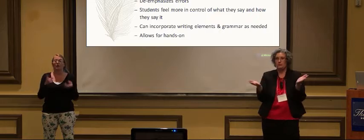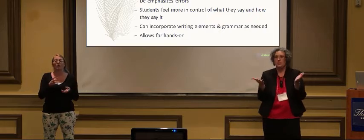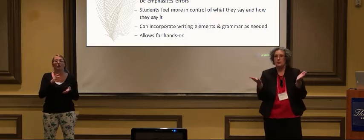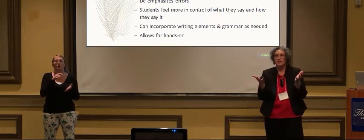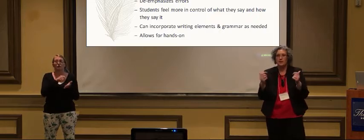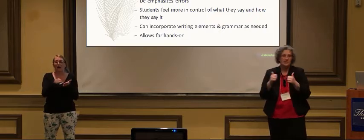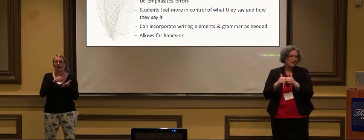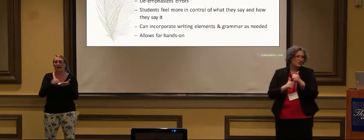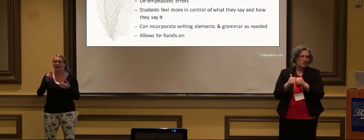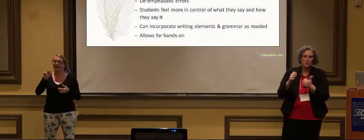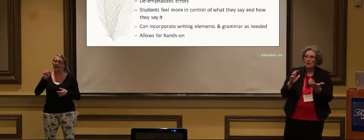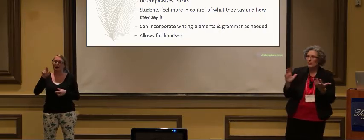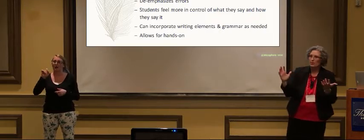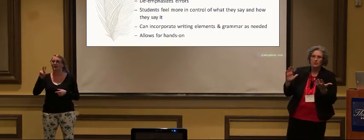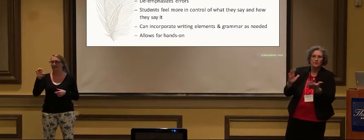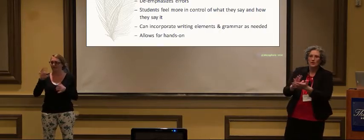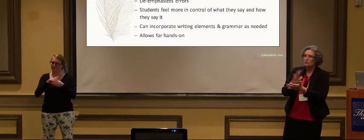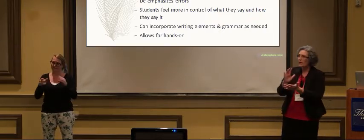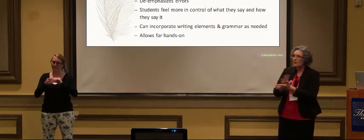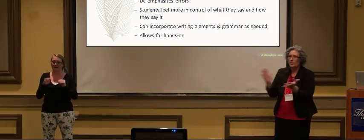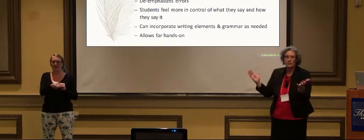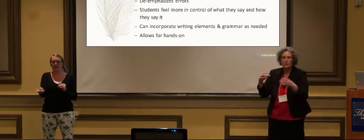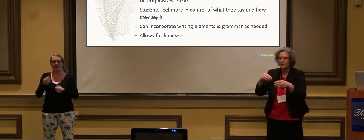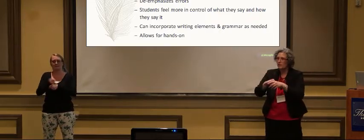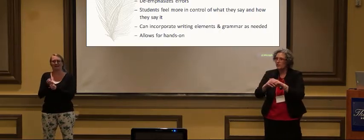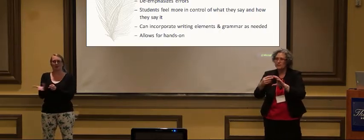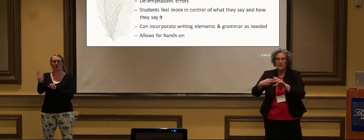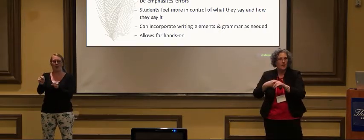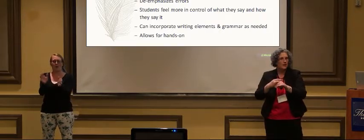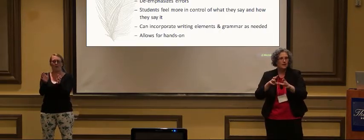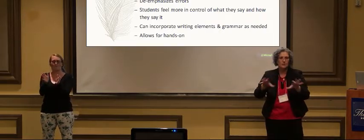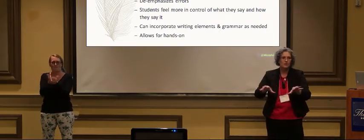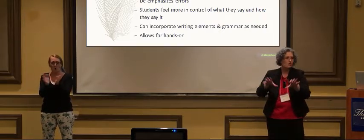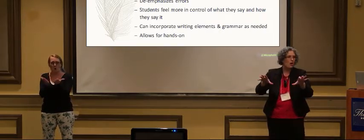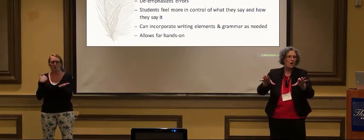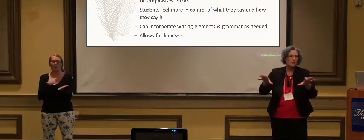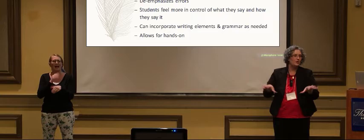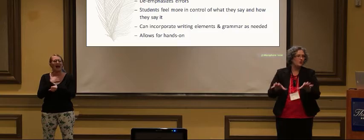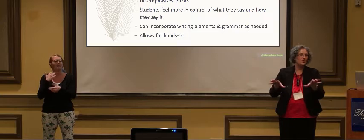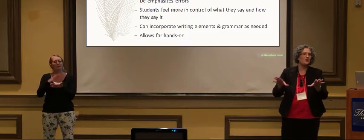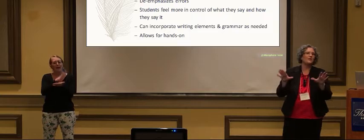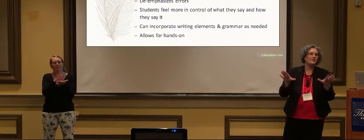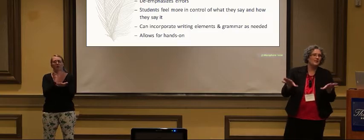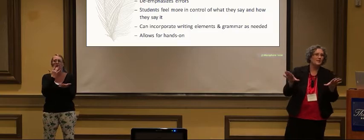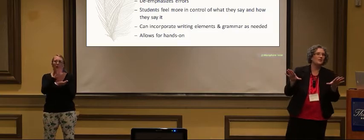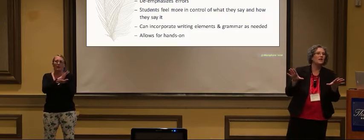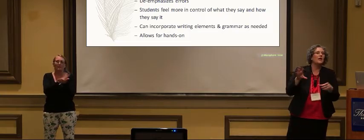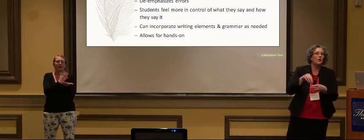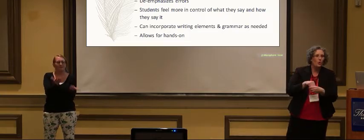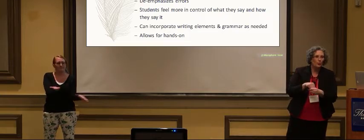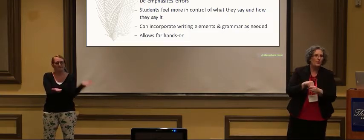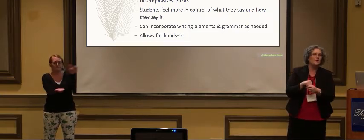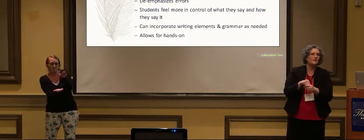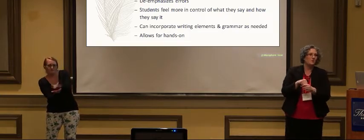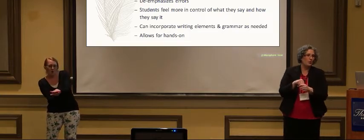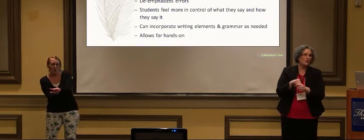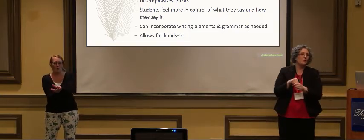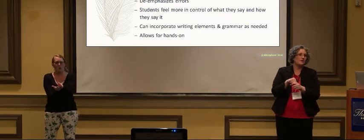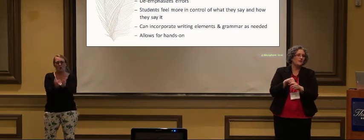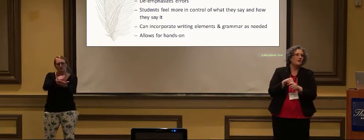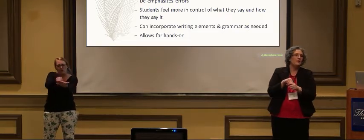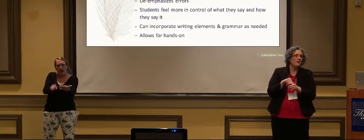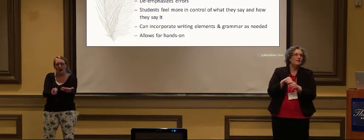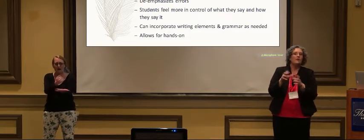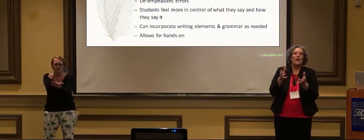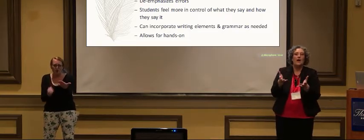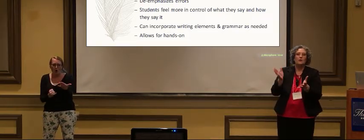book. And it's construction paper and regular paper, and we fold it, and we cut it, and we draw, and we do, and it still incorporates those